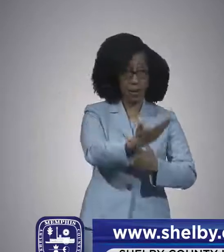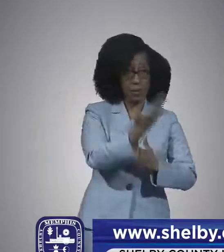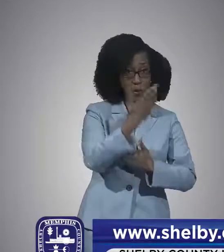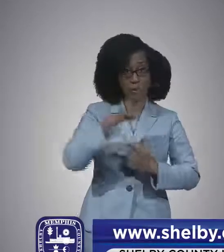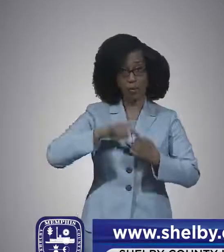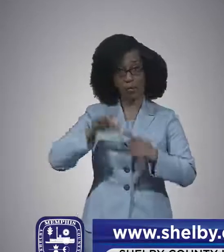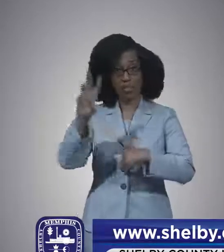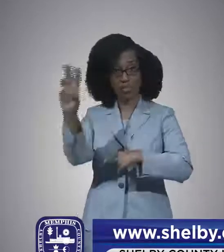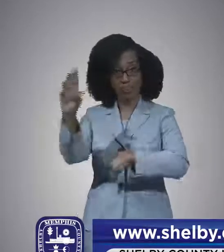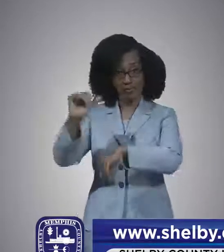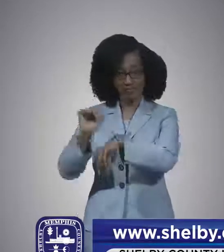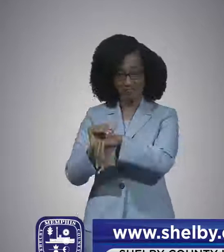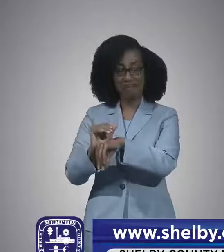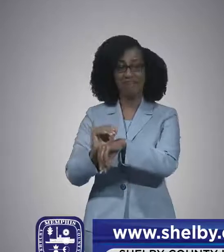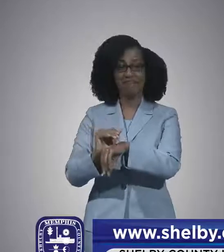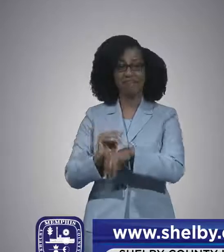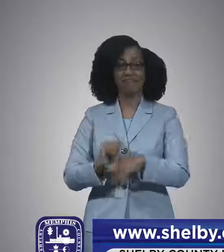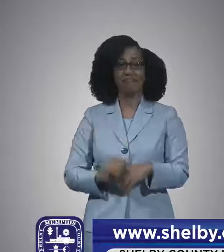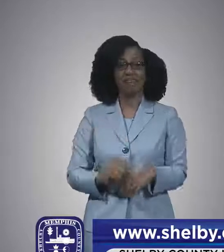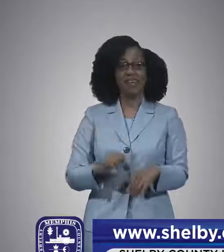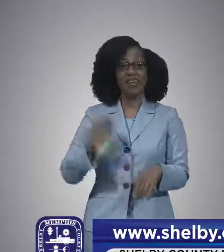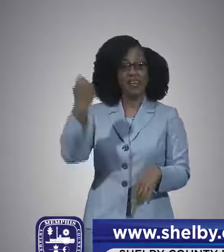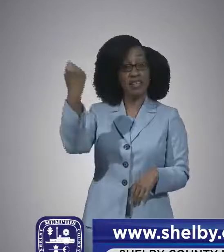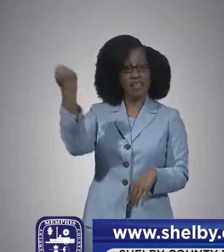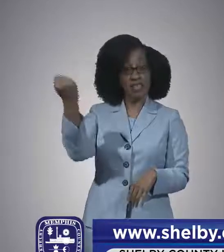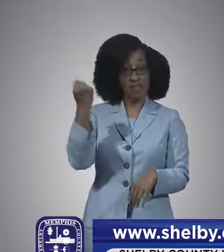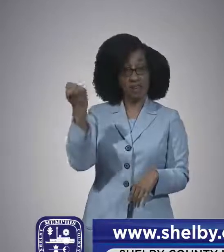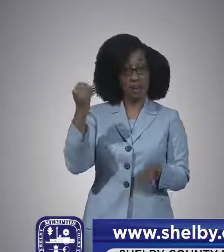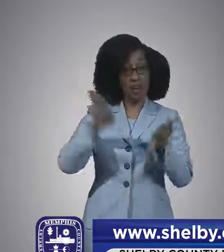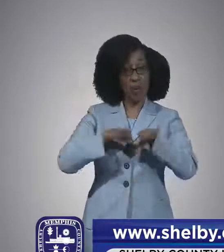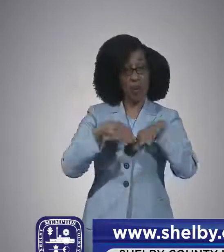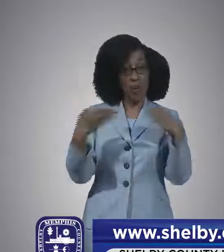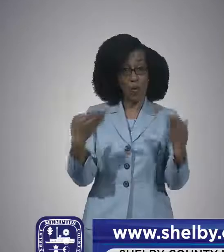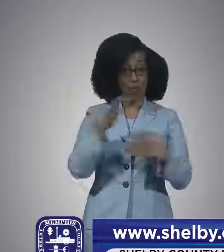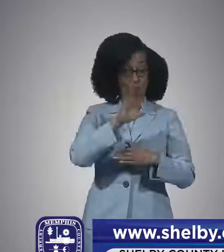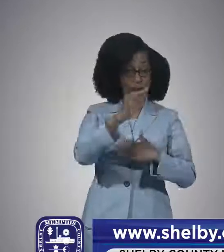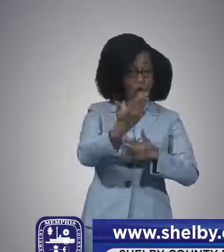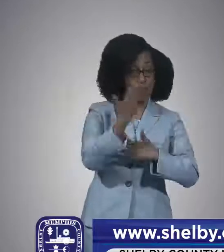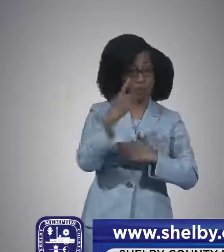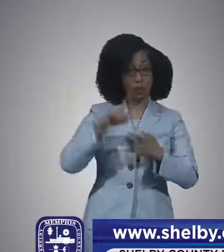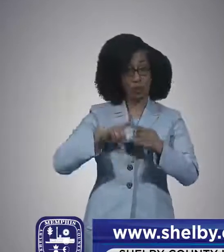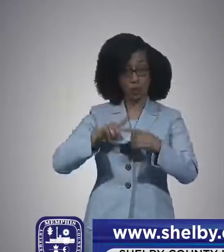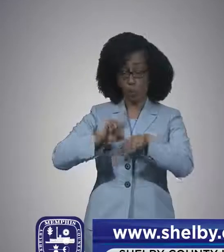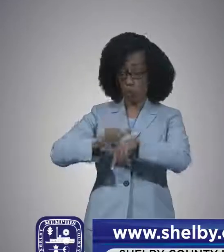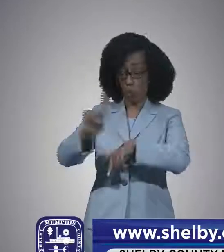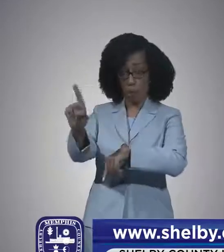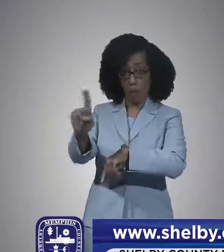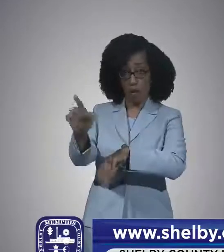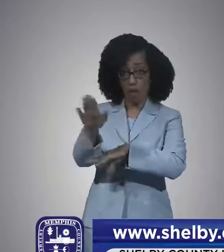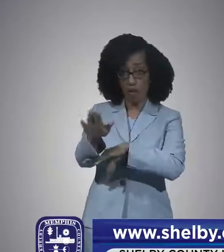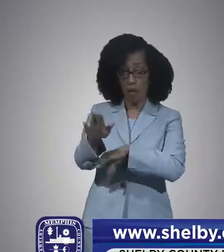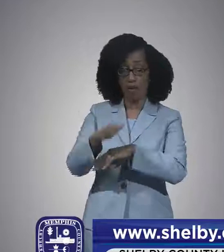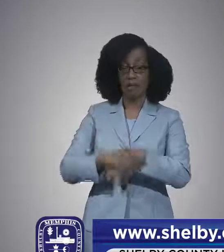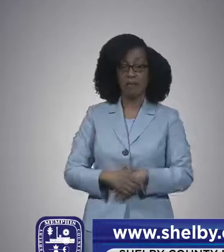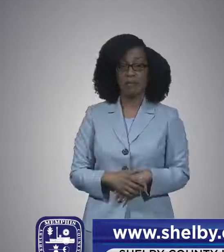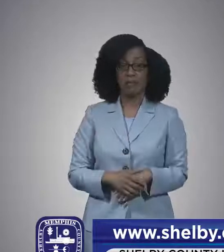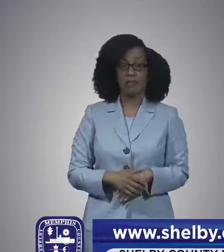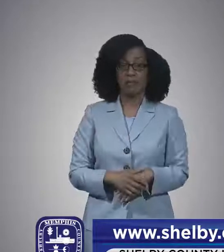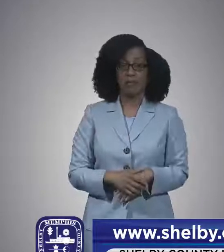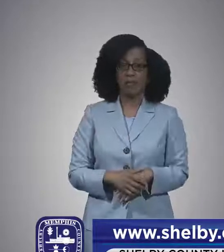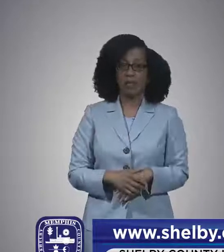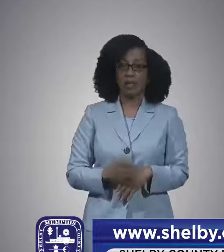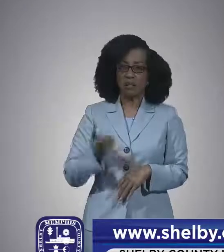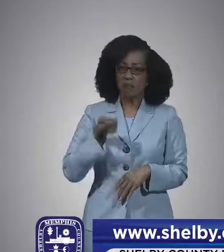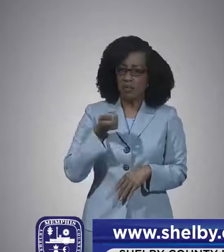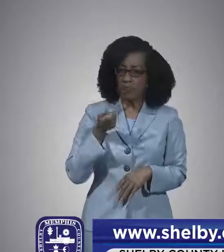to 6 p.m. And on Saturdays, it's open from 9 a.m. to 1 p.m. Now, there are several notable